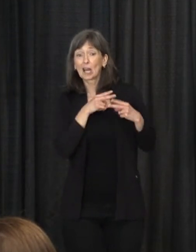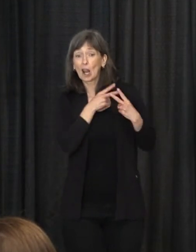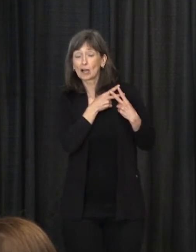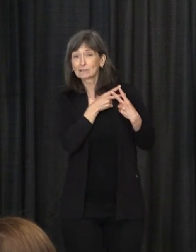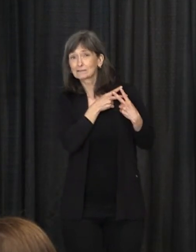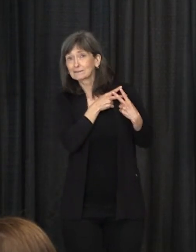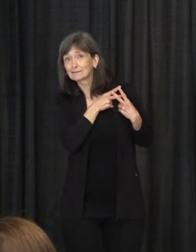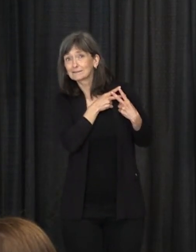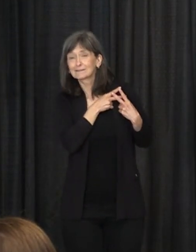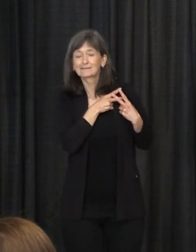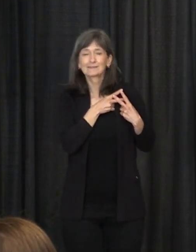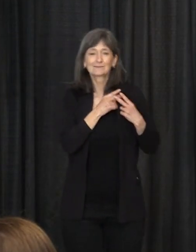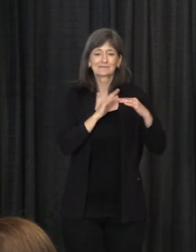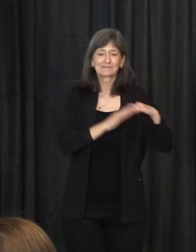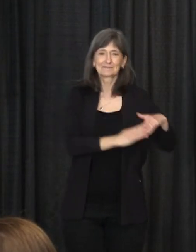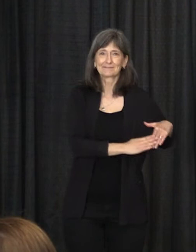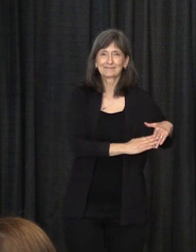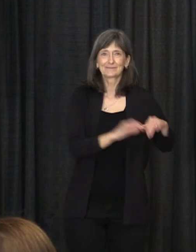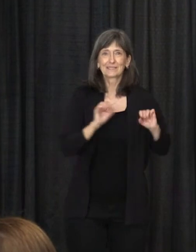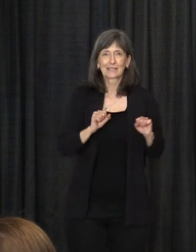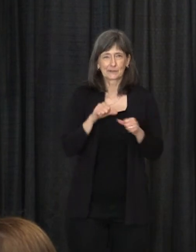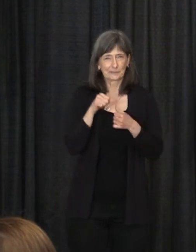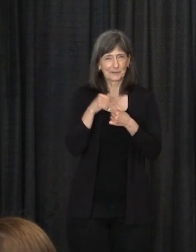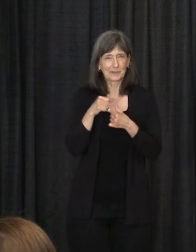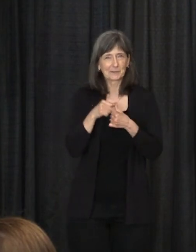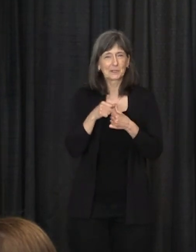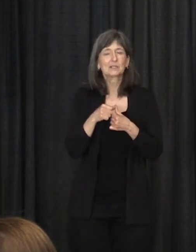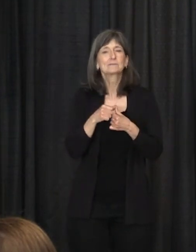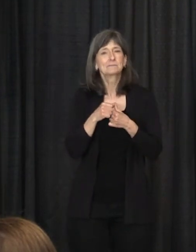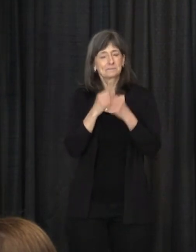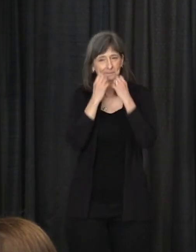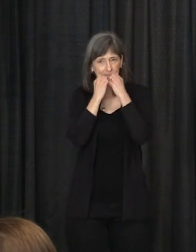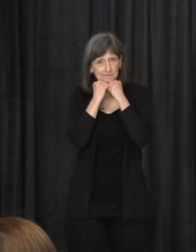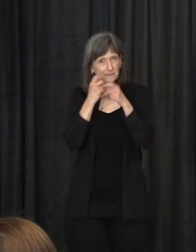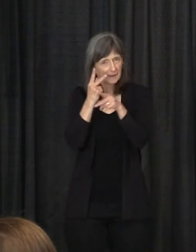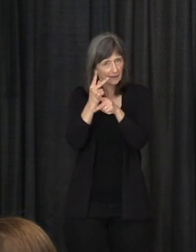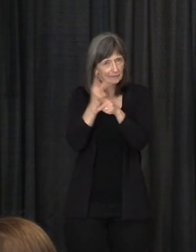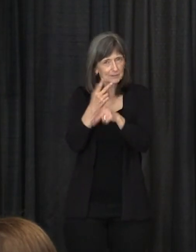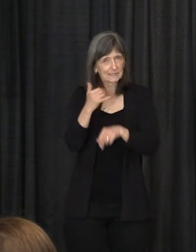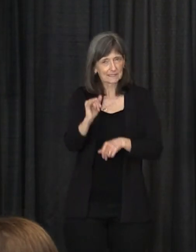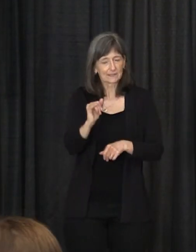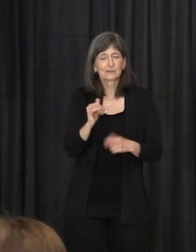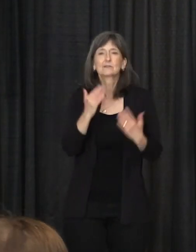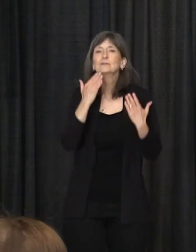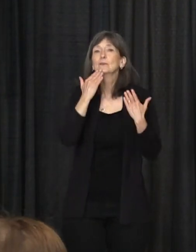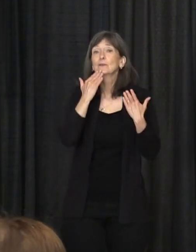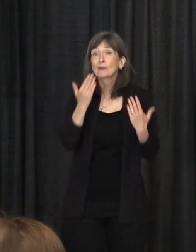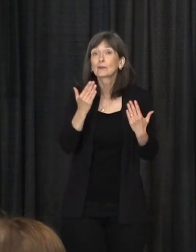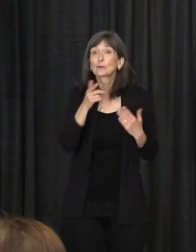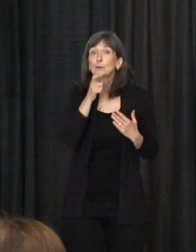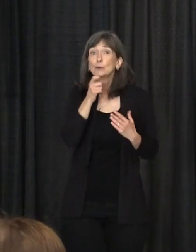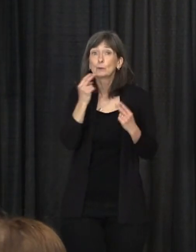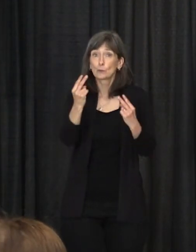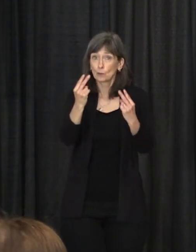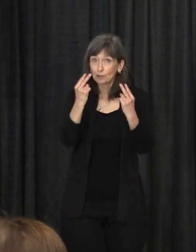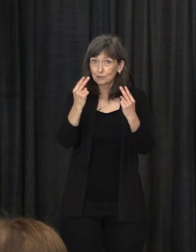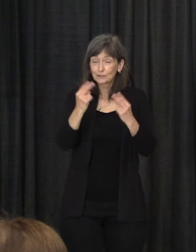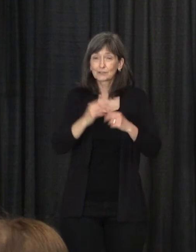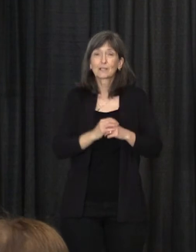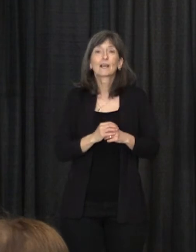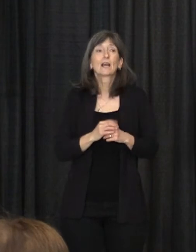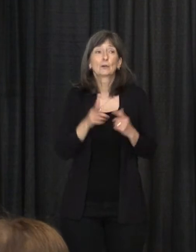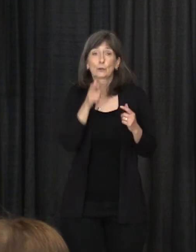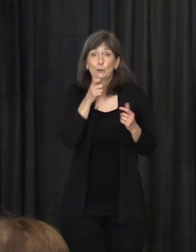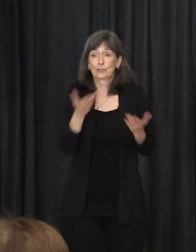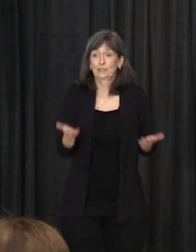and precautions, we still remember that prudence is always warranted. So thank you so much for those watching virtually and those